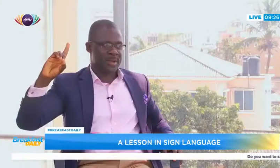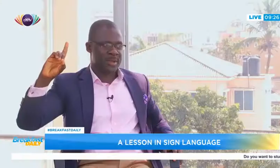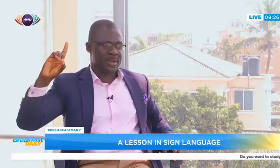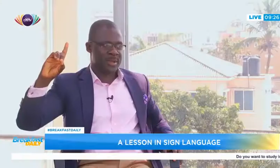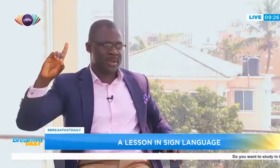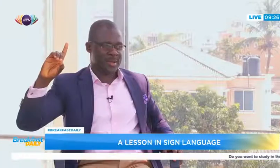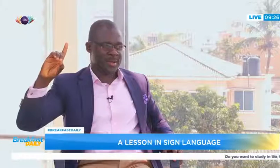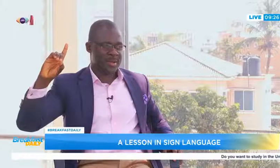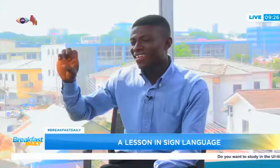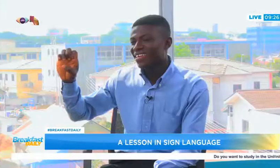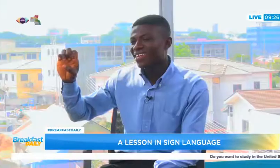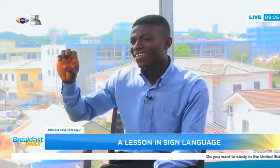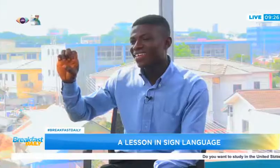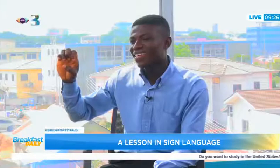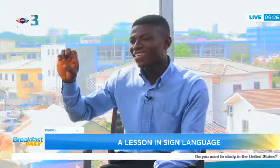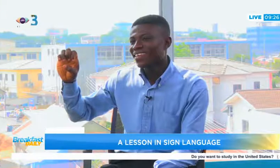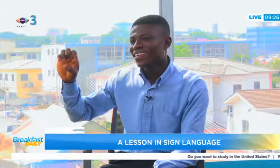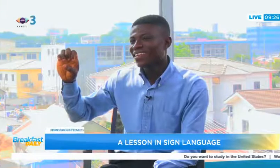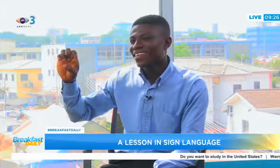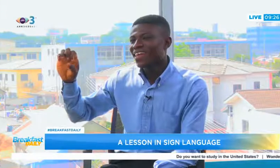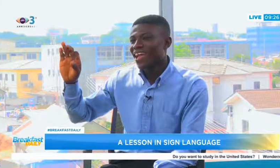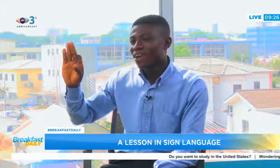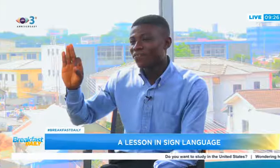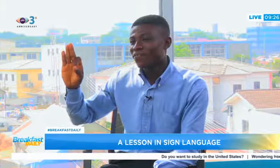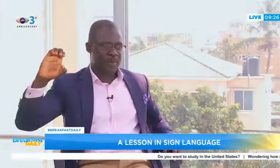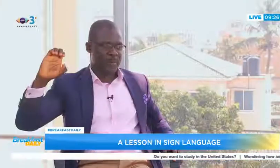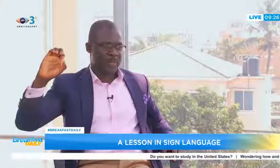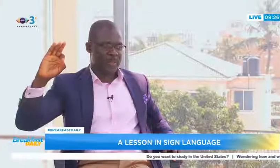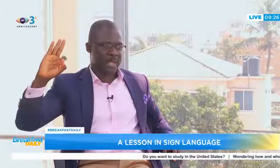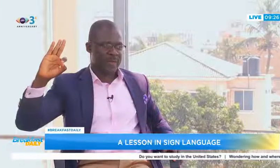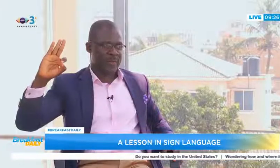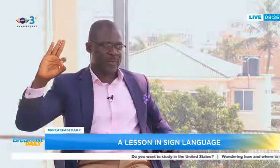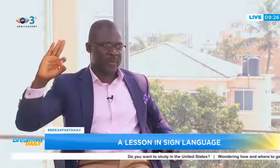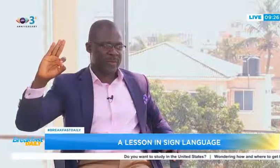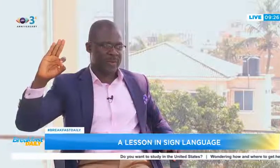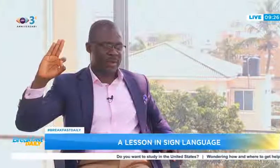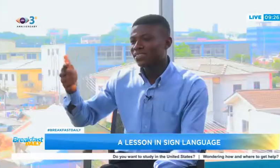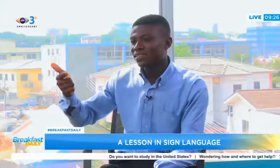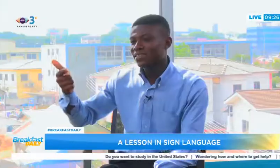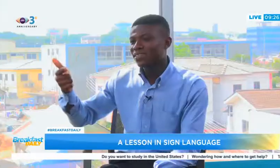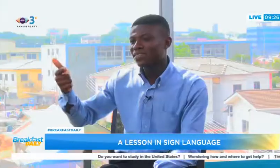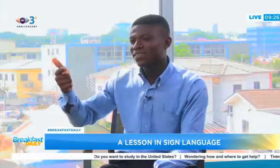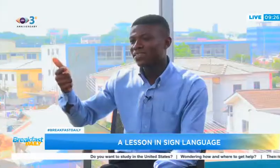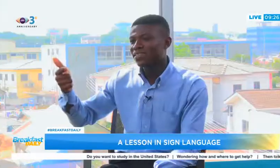D, E, E, F, F, G,